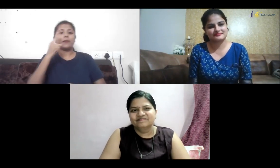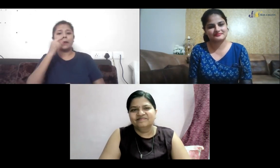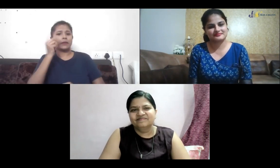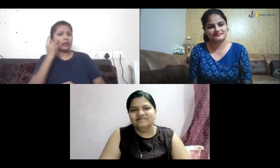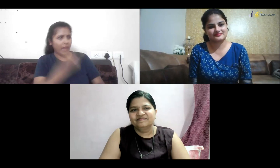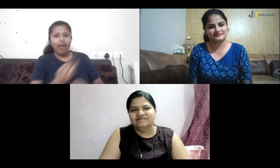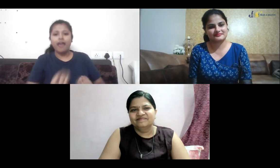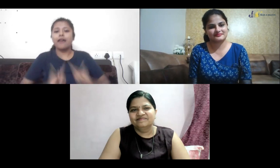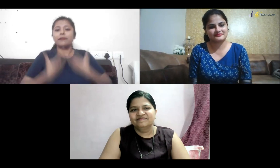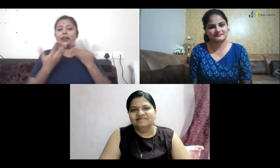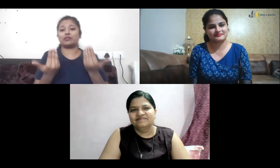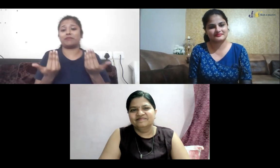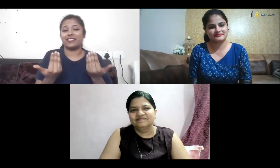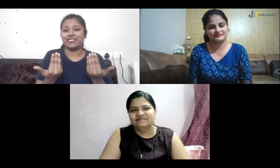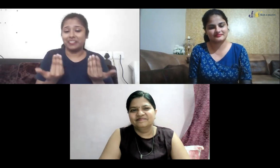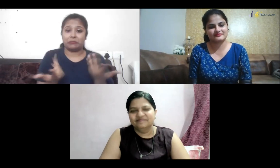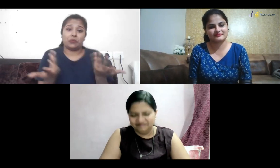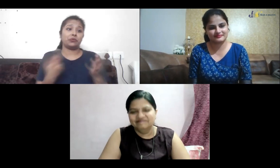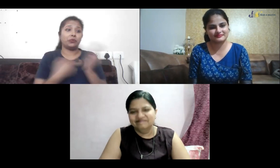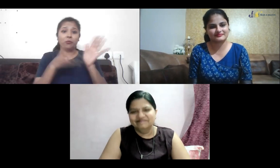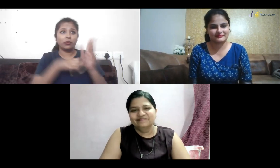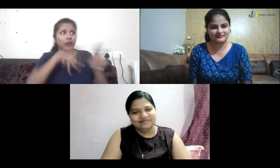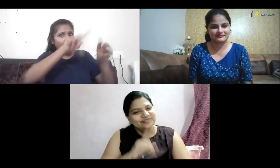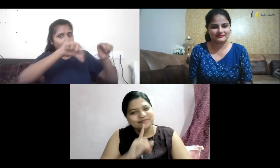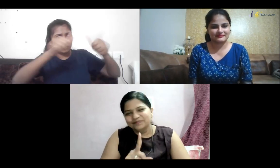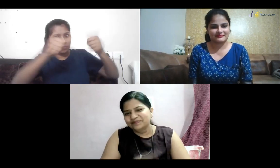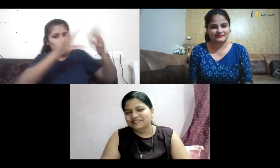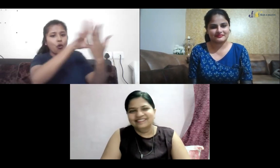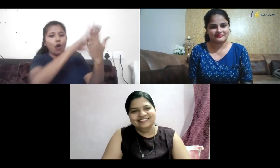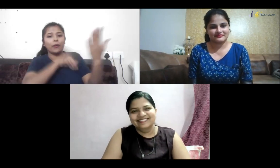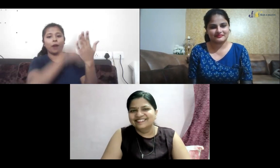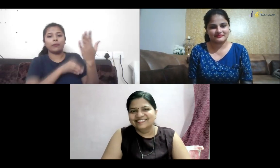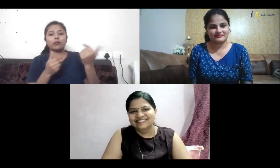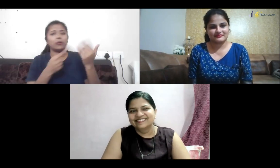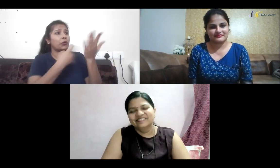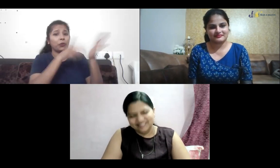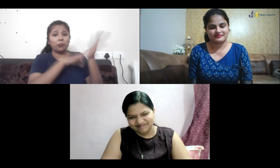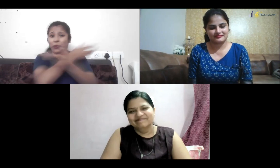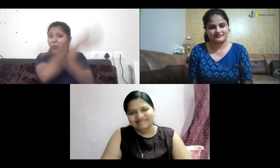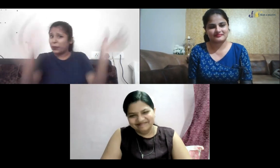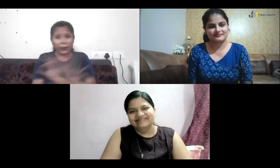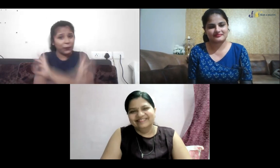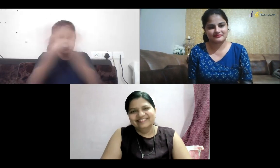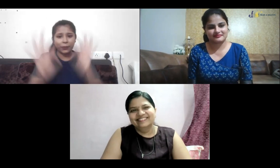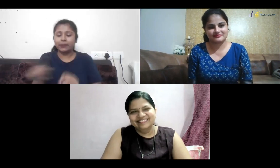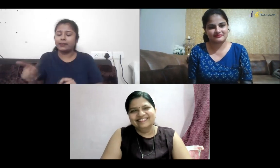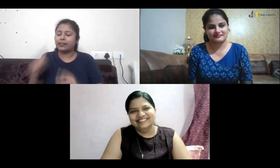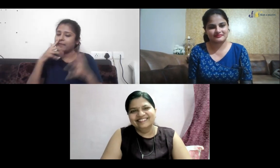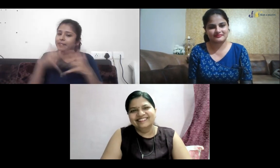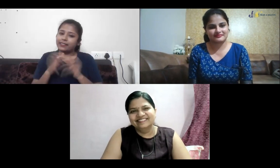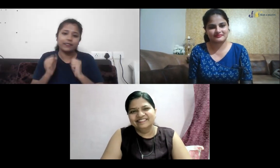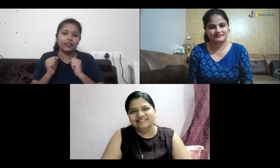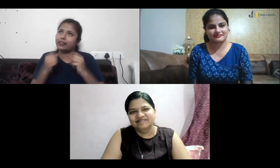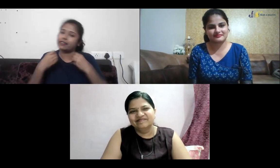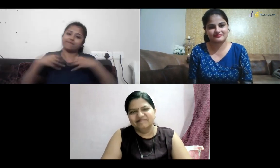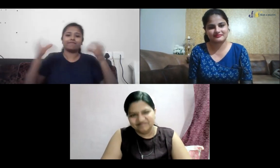them. So in future, they have also their dream. Parents can see they can do, but how they can do, we have to see the success women. If